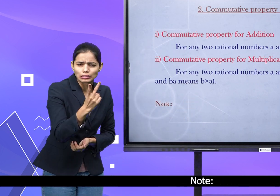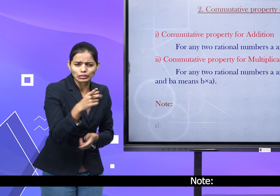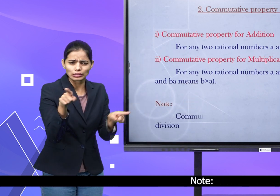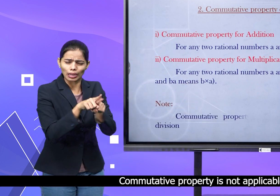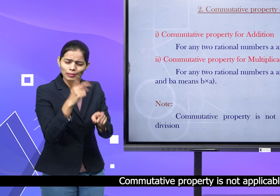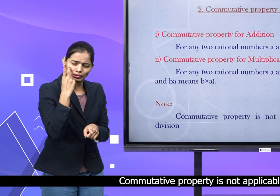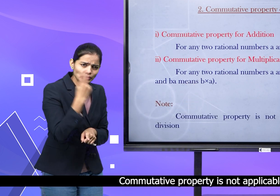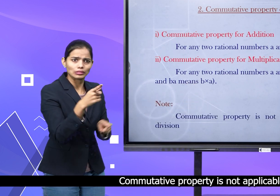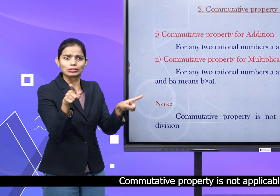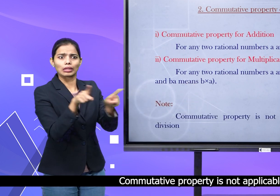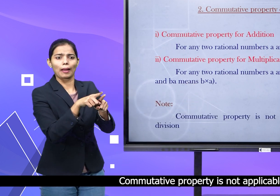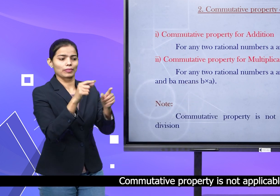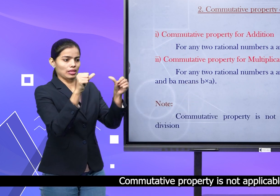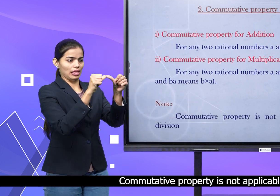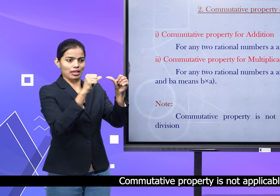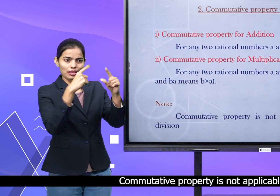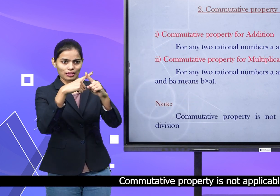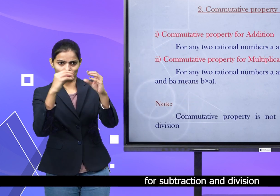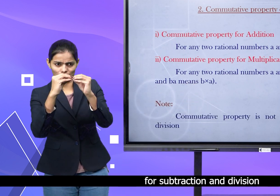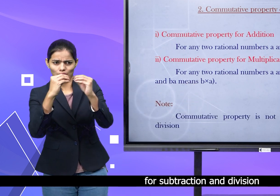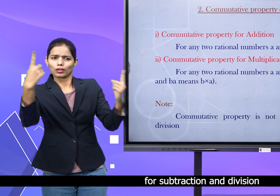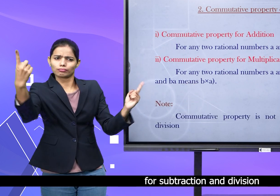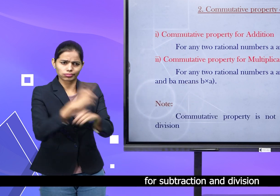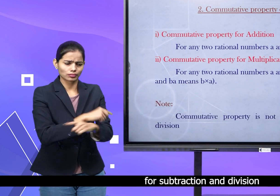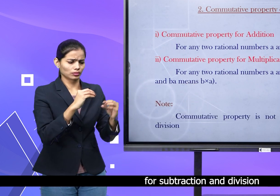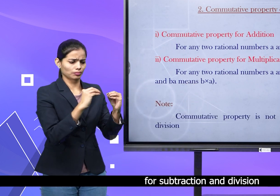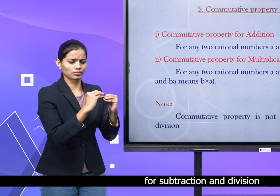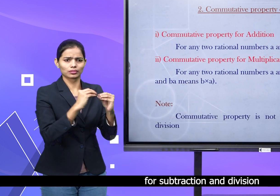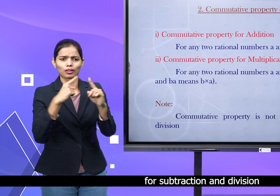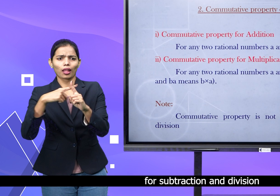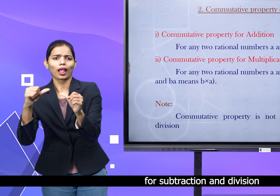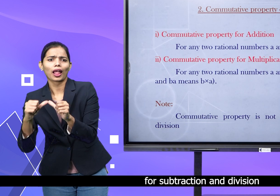Note: commutative property is not applicable for subtraction and division.